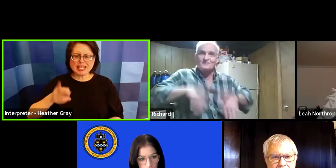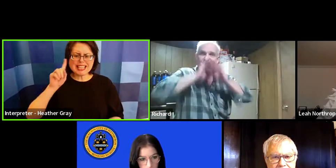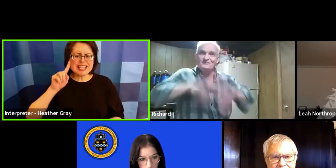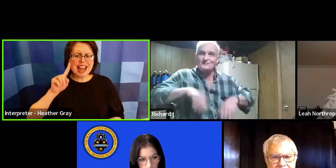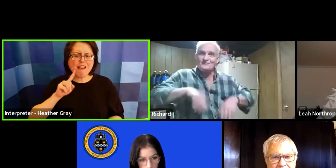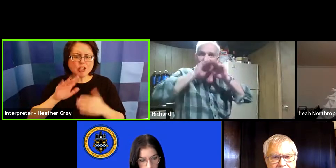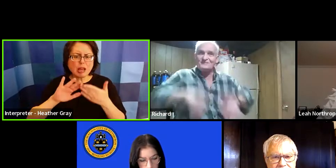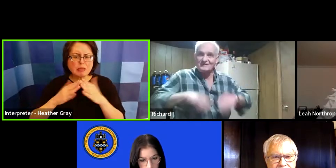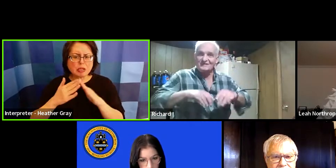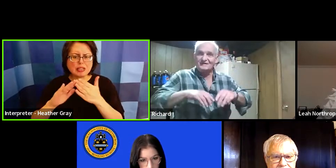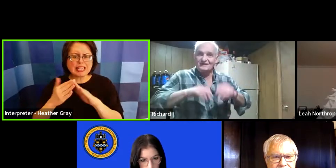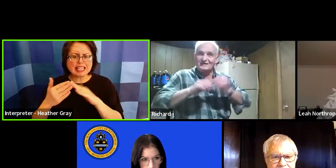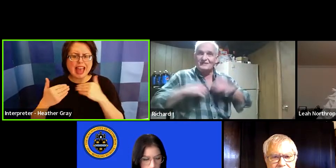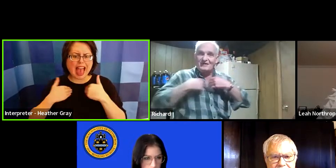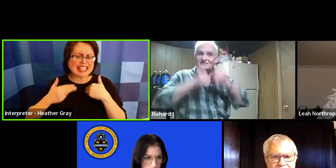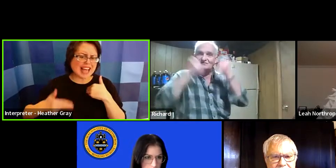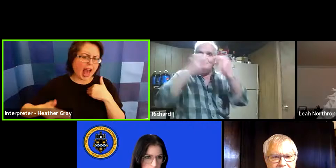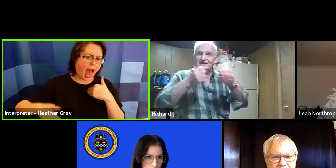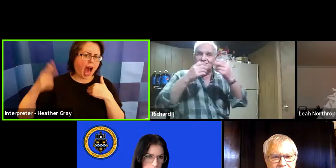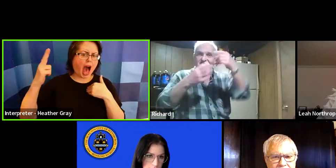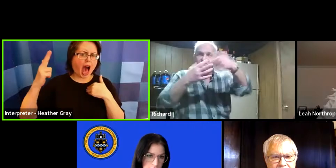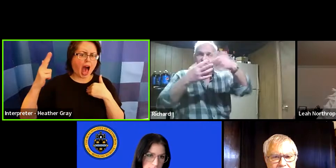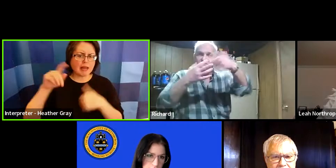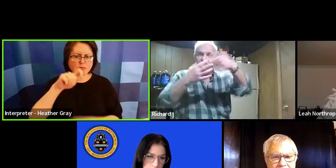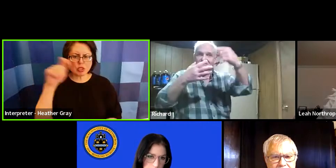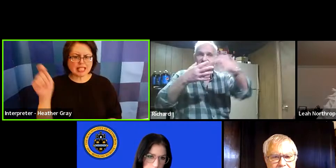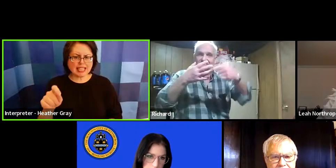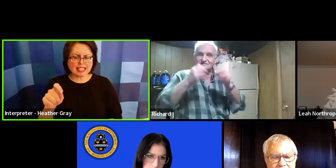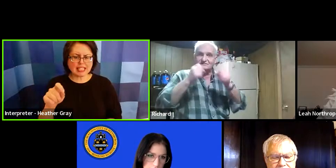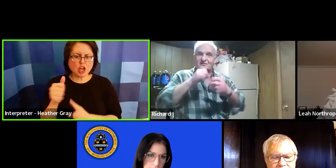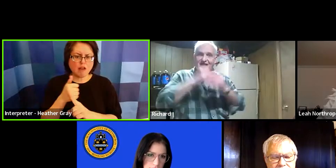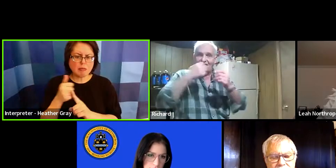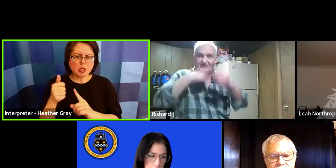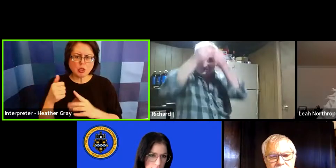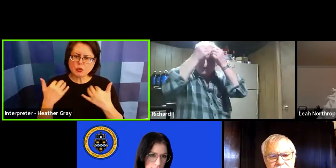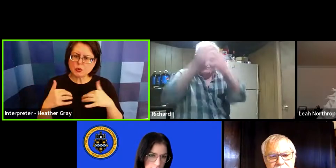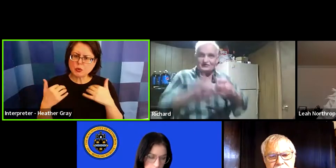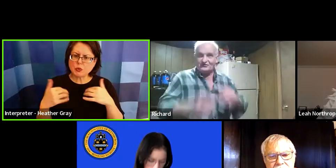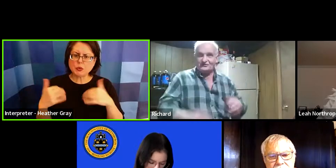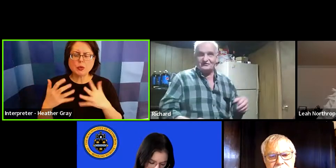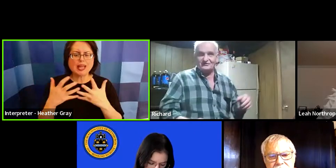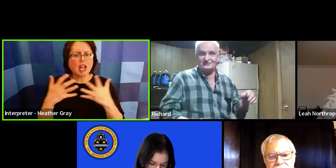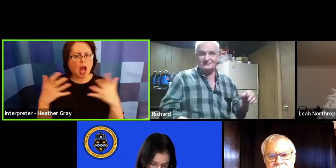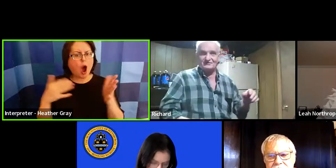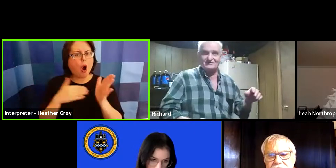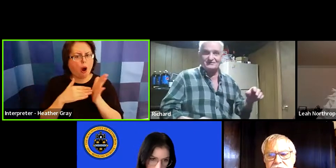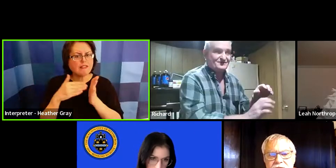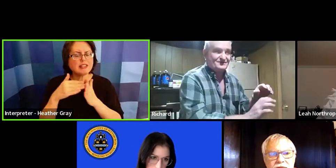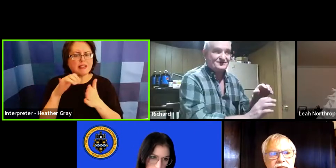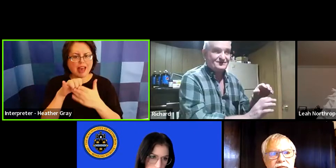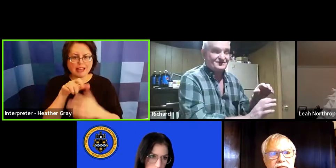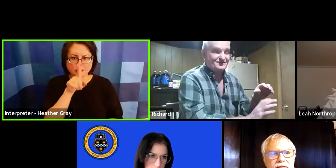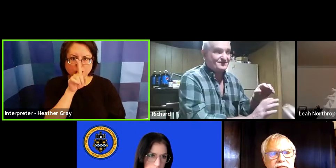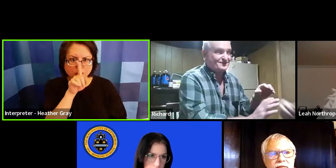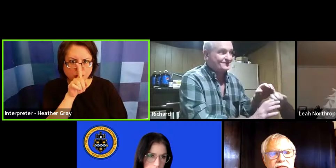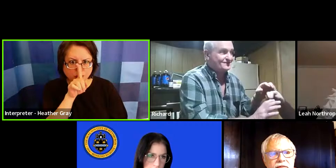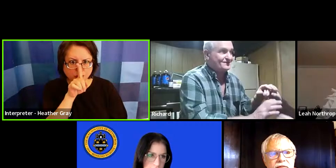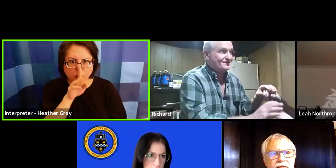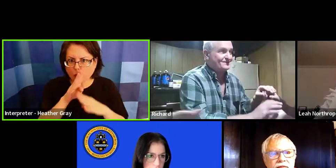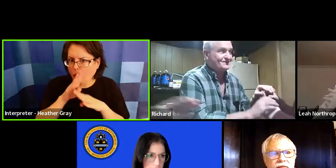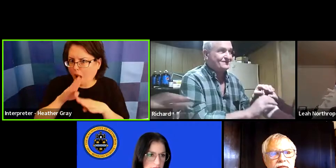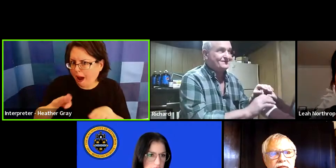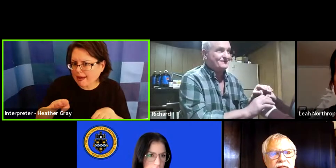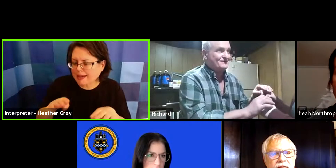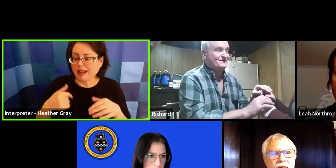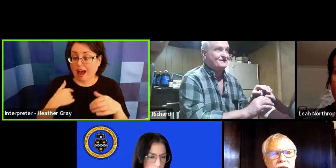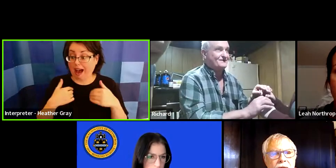community, and how a lot of the time it's kind of quieted, hushed. And so I have a lot of